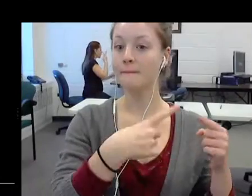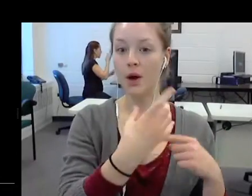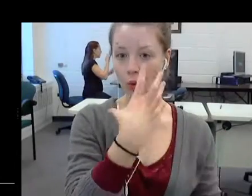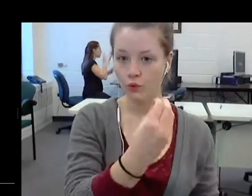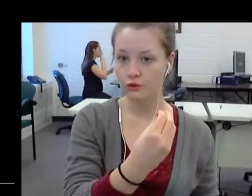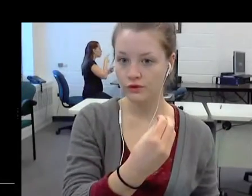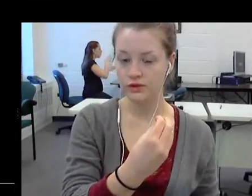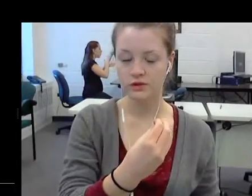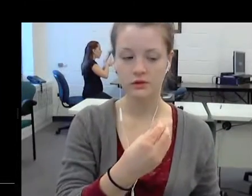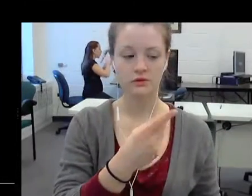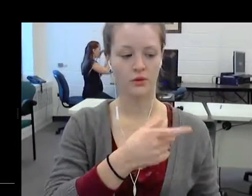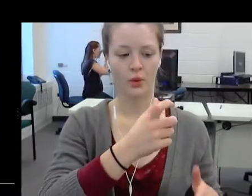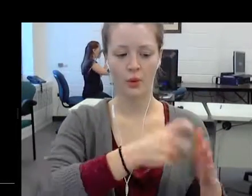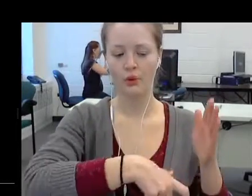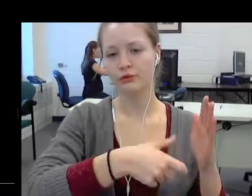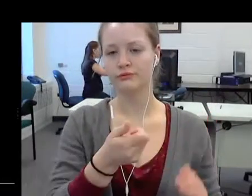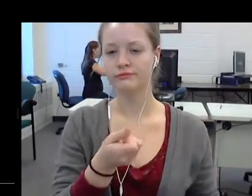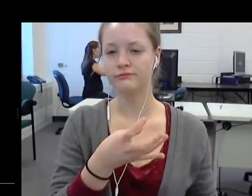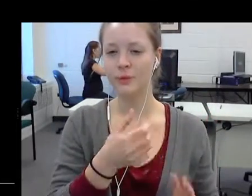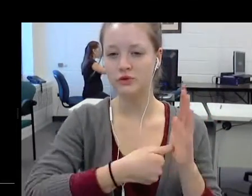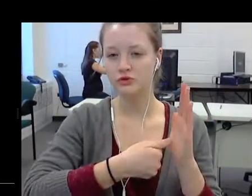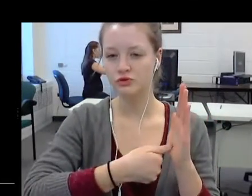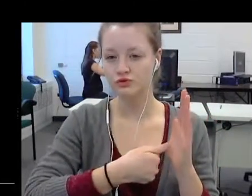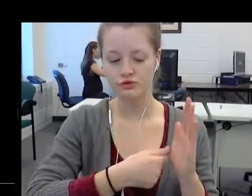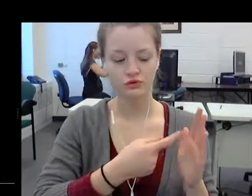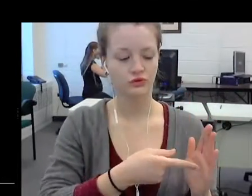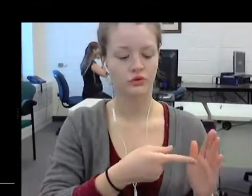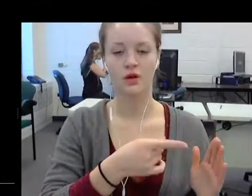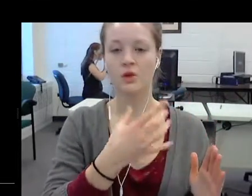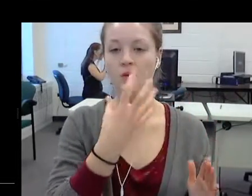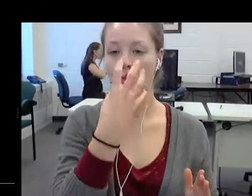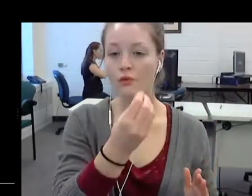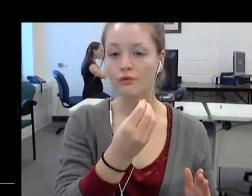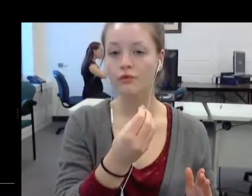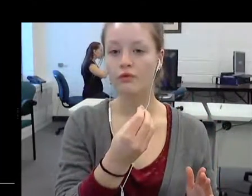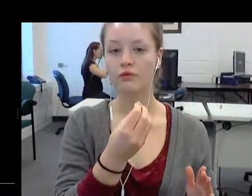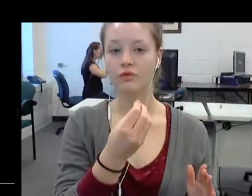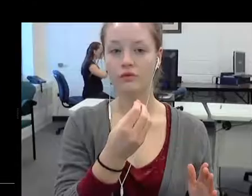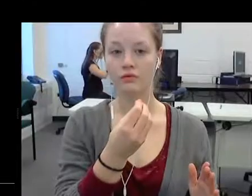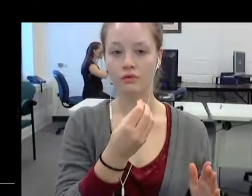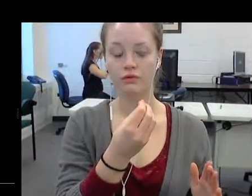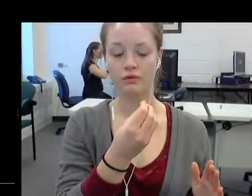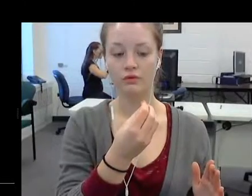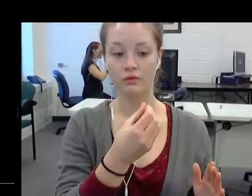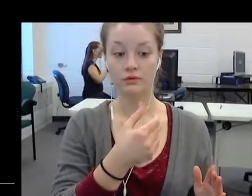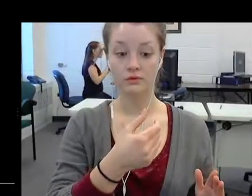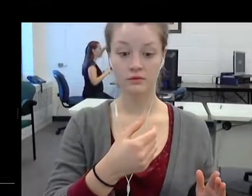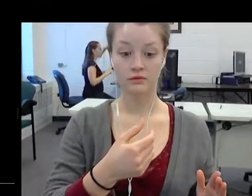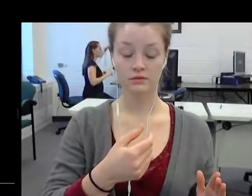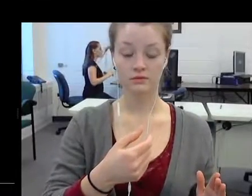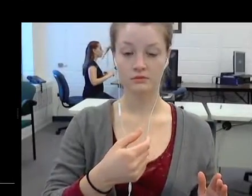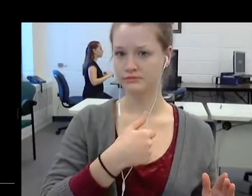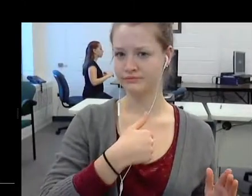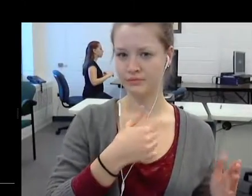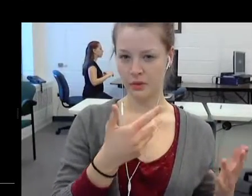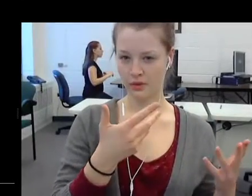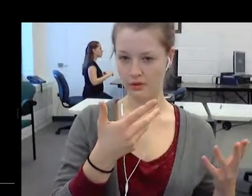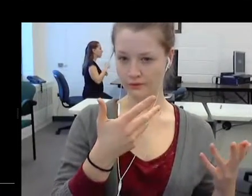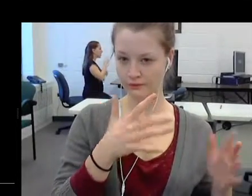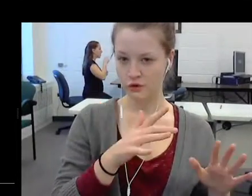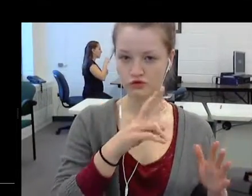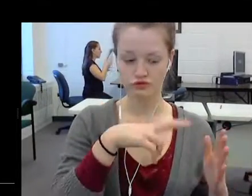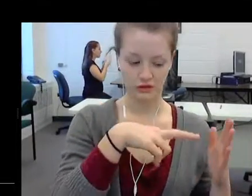several pages, and here it starts over here with wolf. And I have already read this